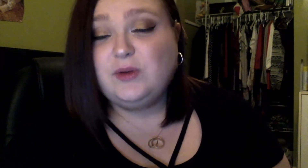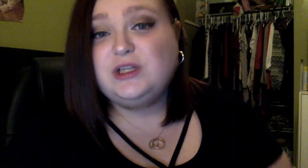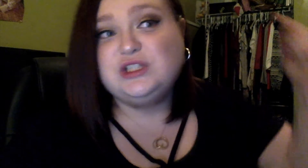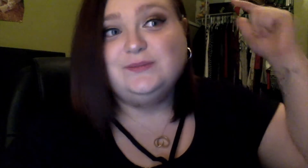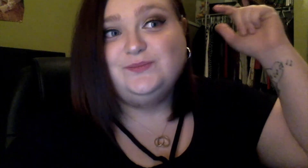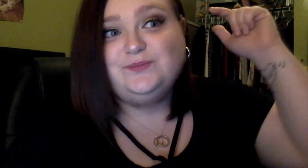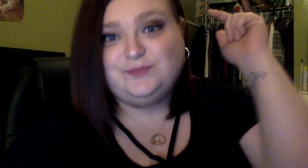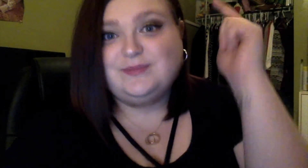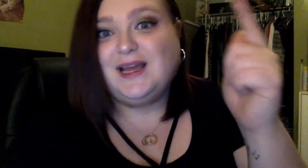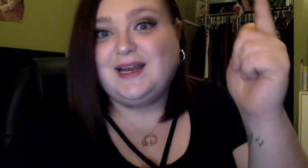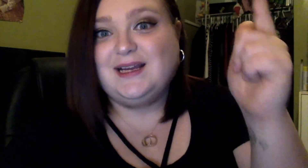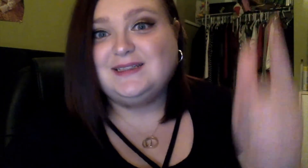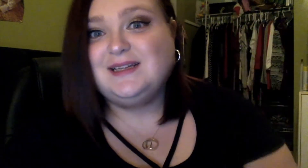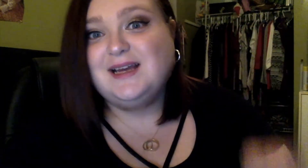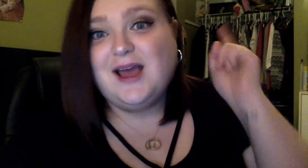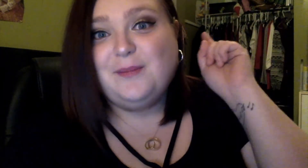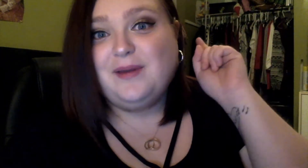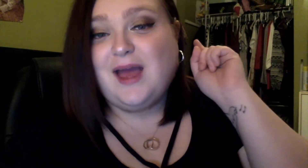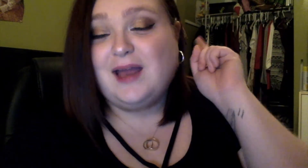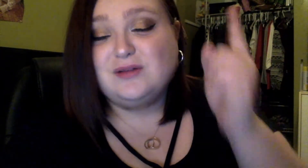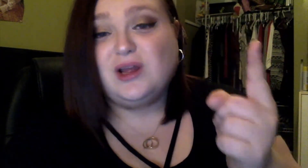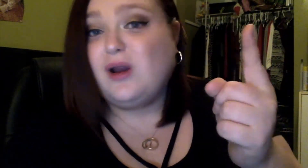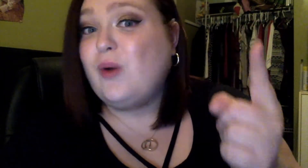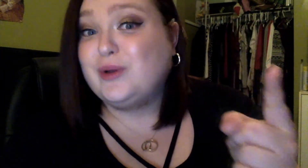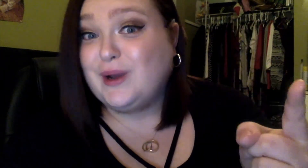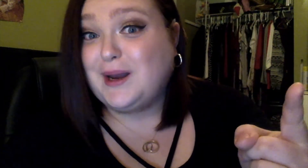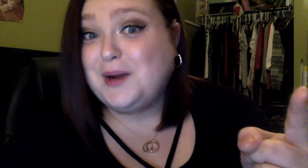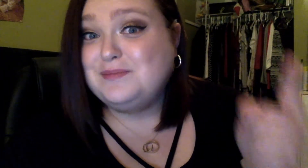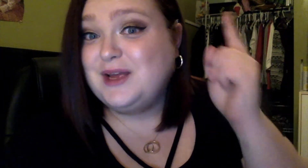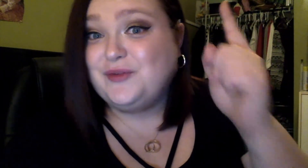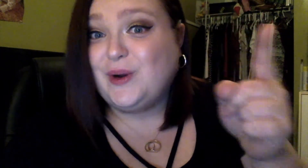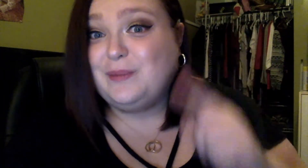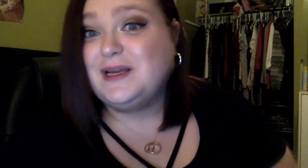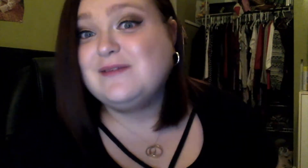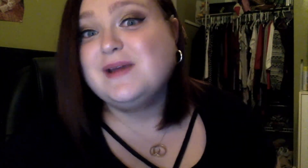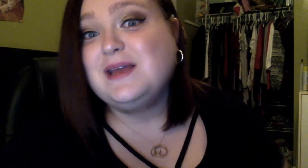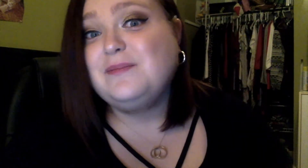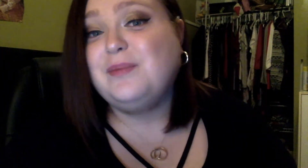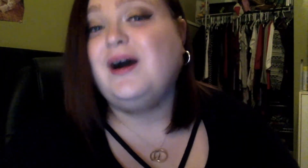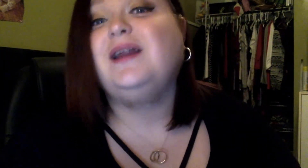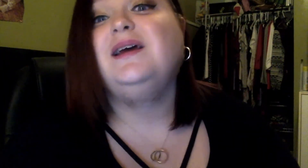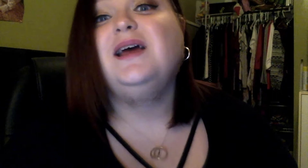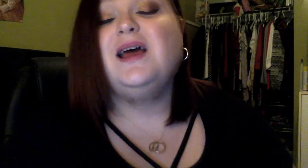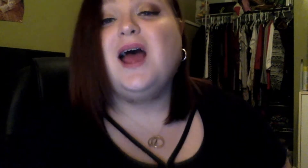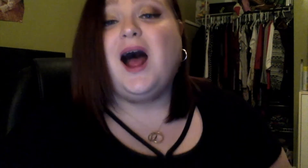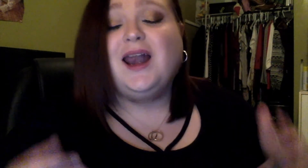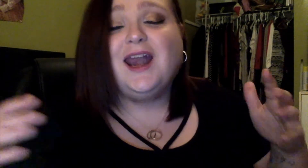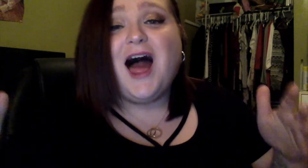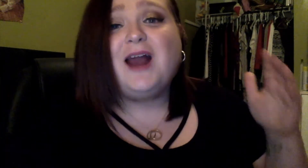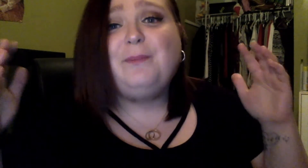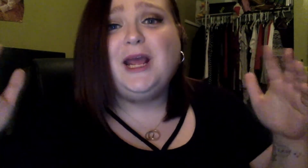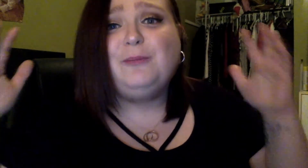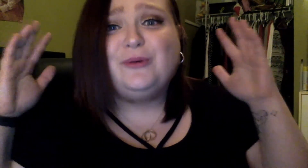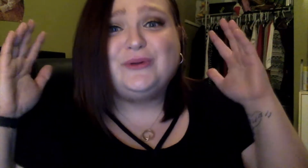language, it is, and you can always look it up if you don't believe me. But a lot of people